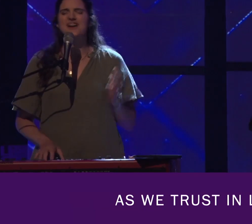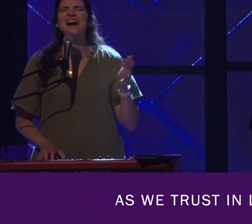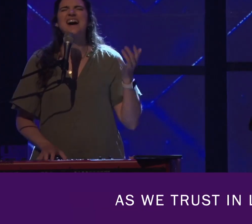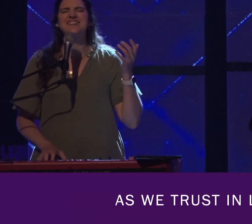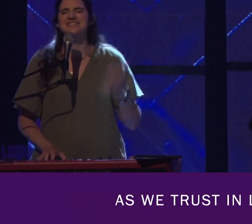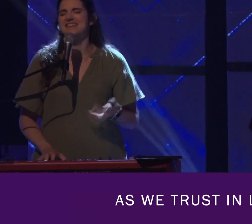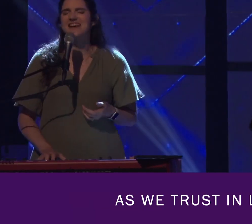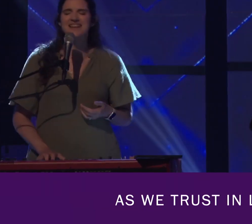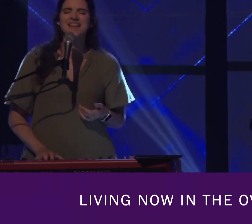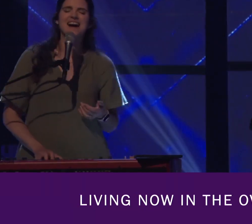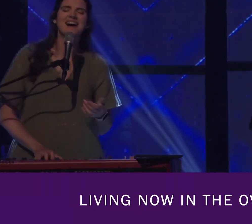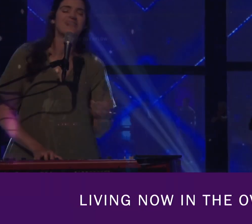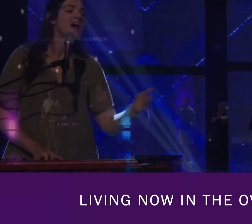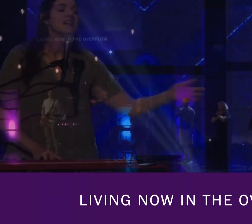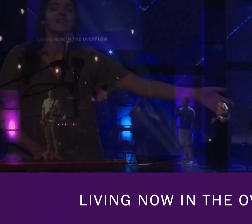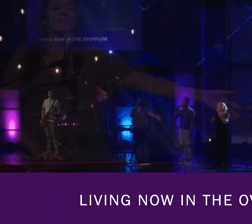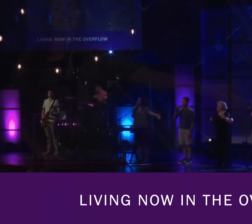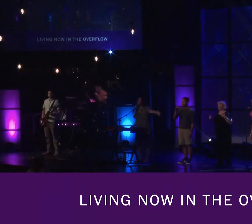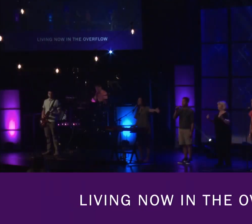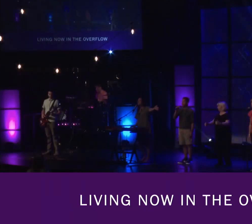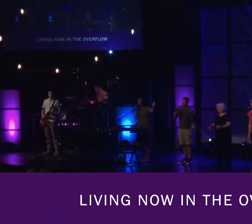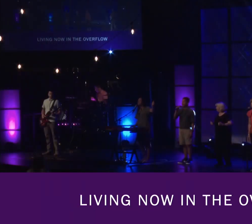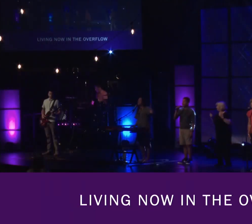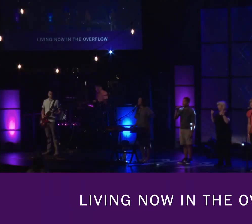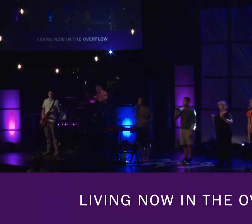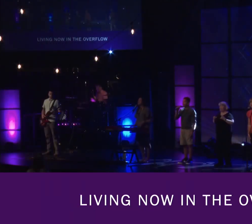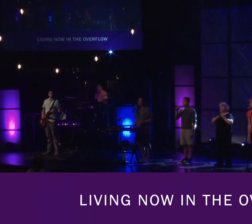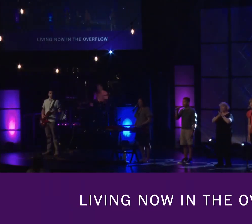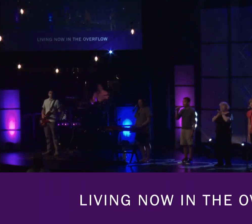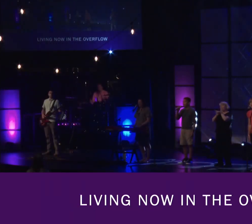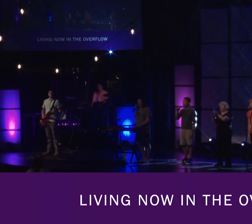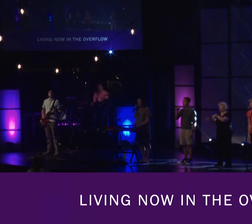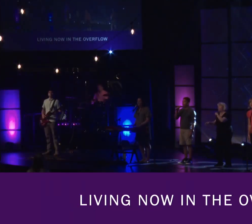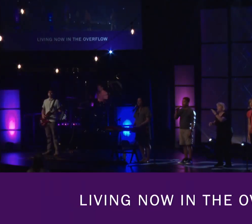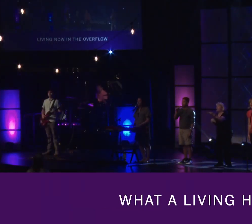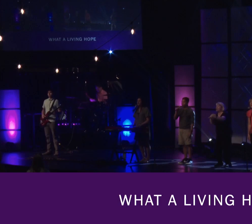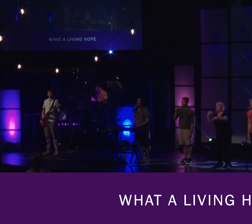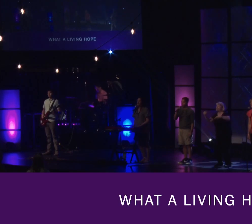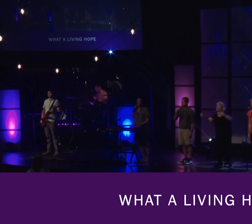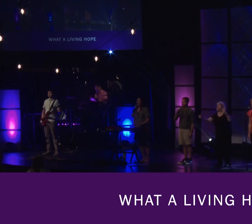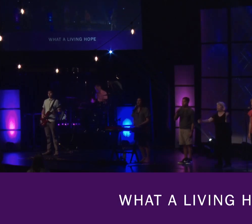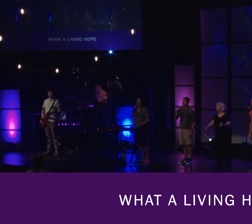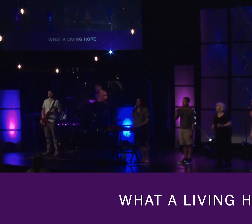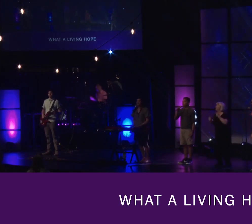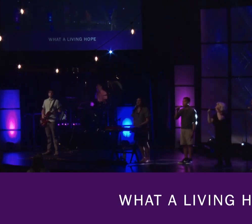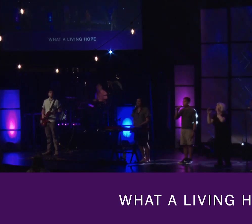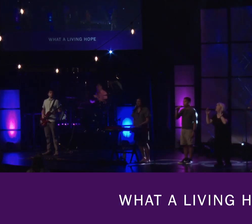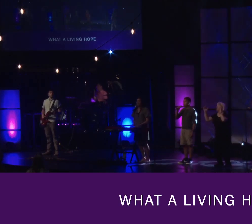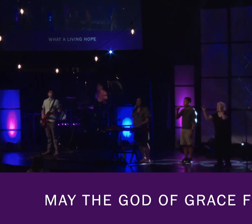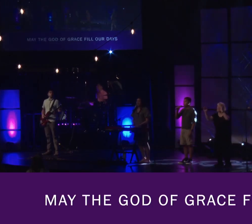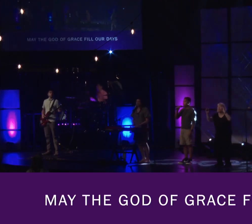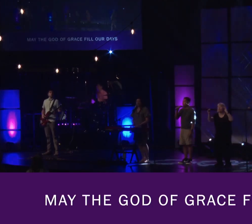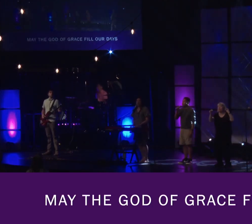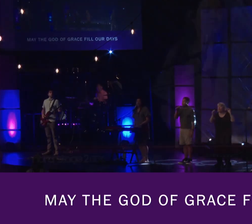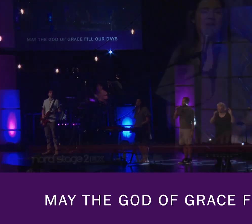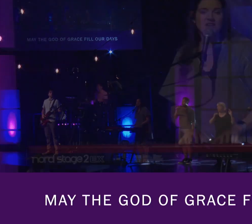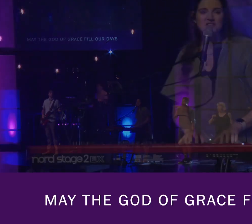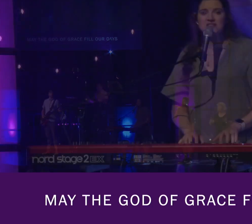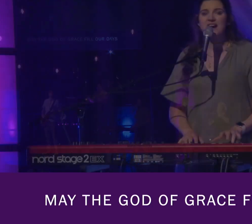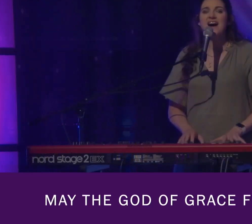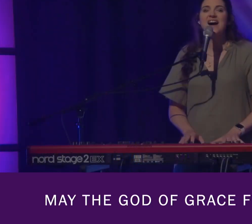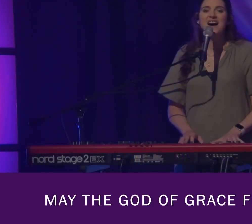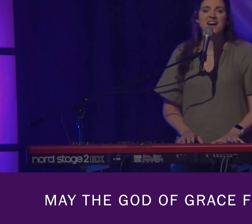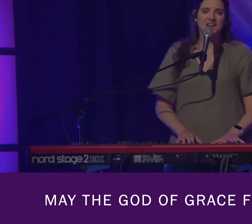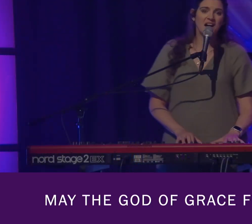we trust in love, living now in the overflow. What a living hope. May